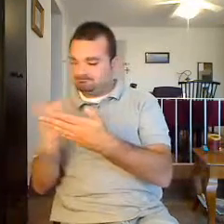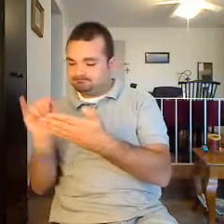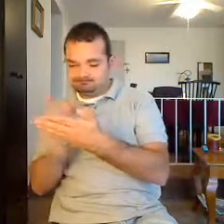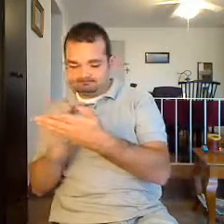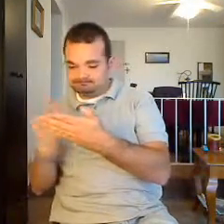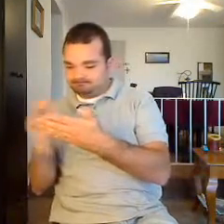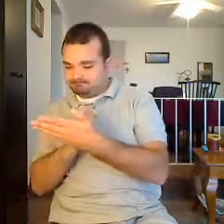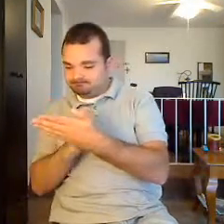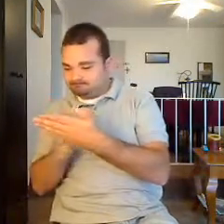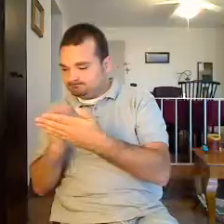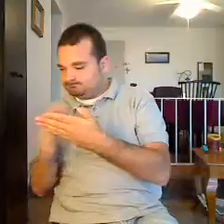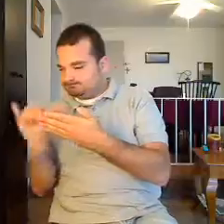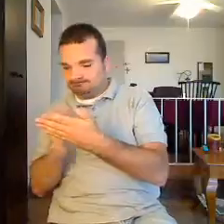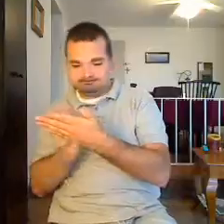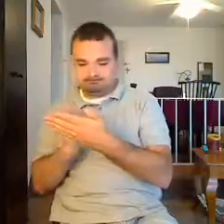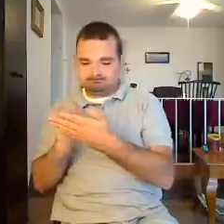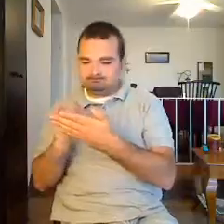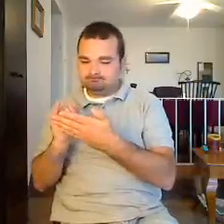leads to underlining too much.